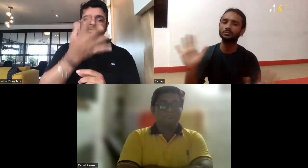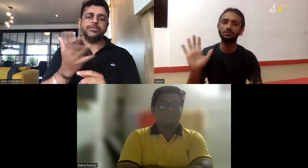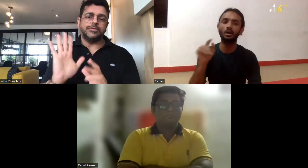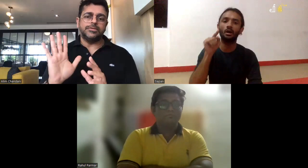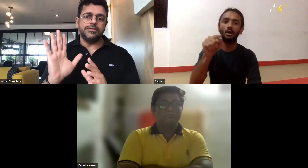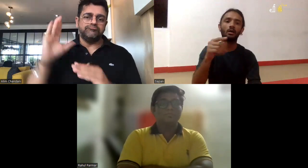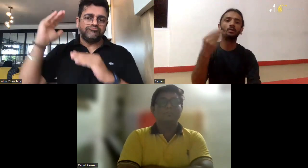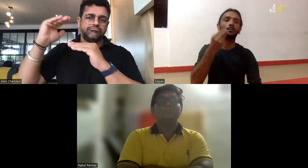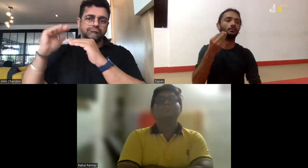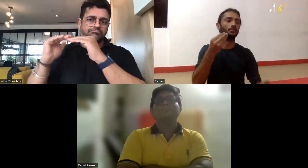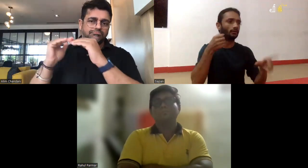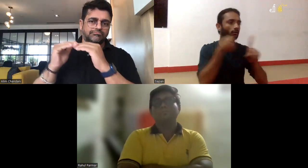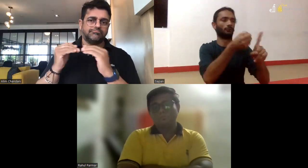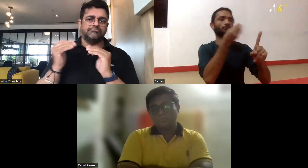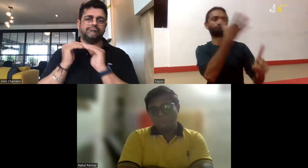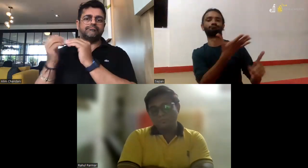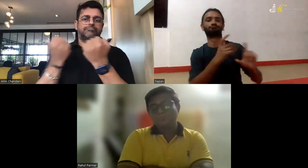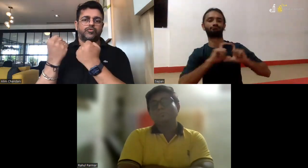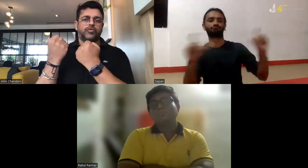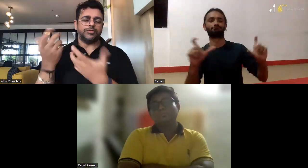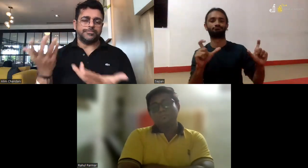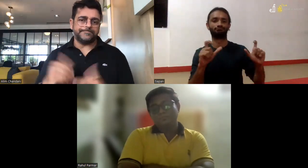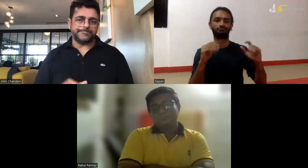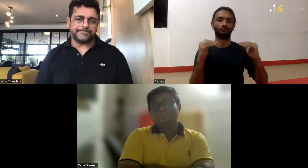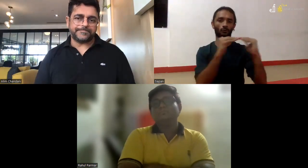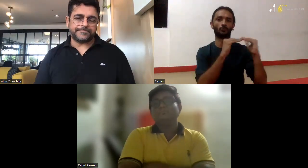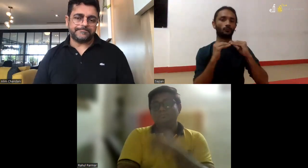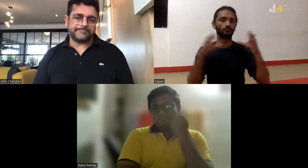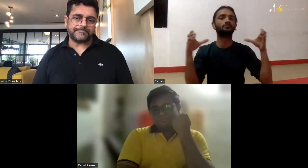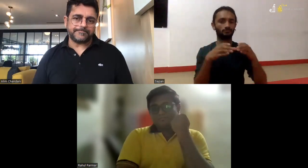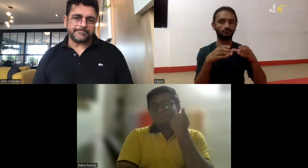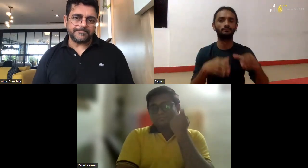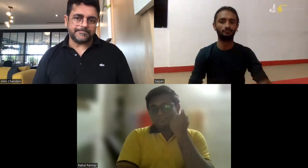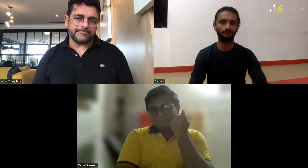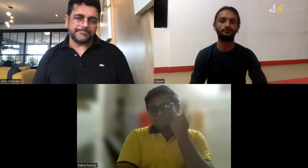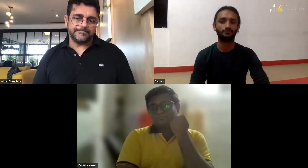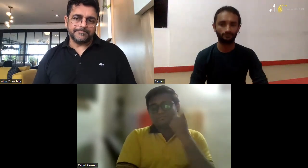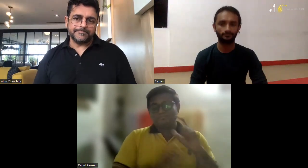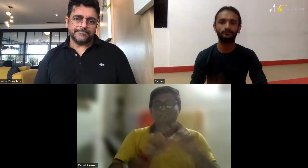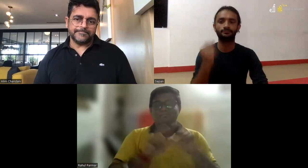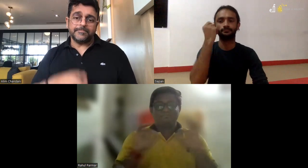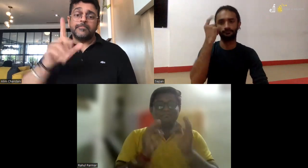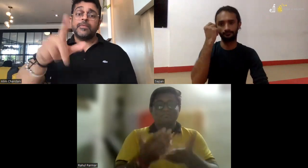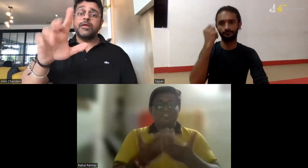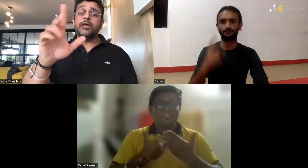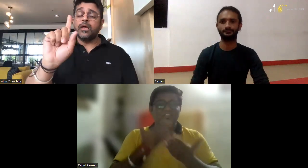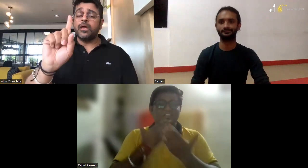to communicate, if you are having a male,